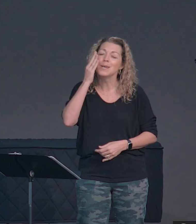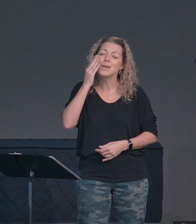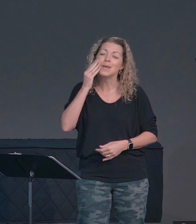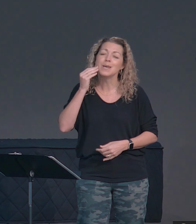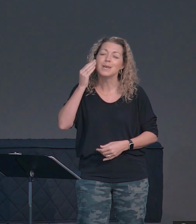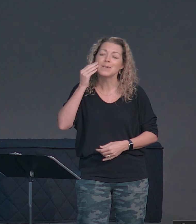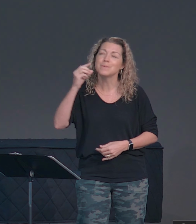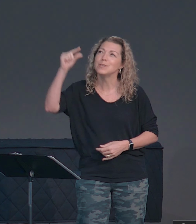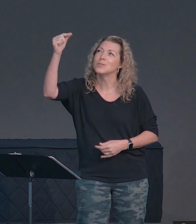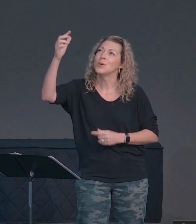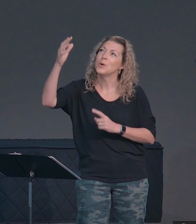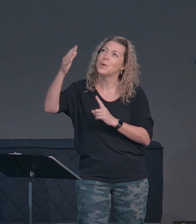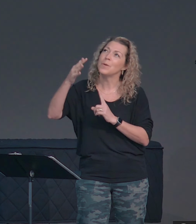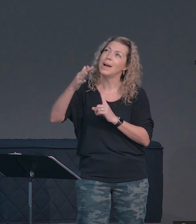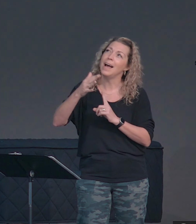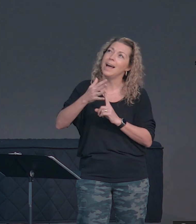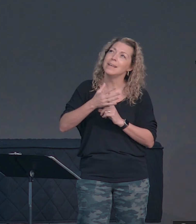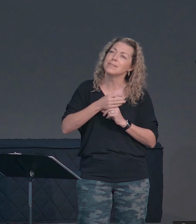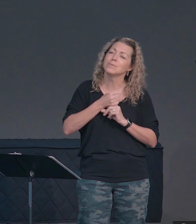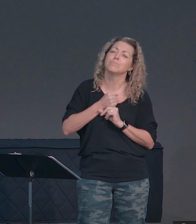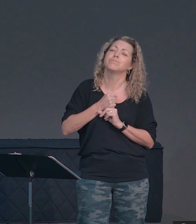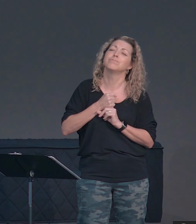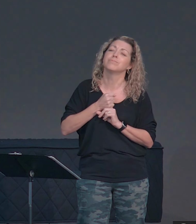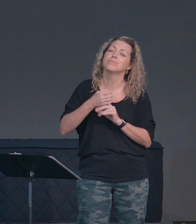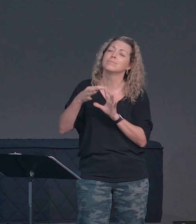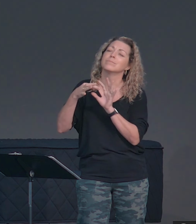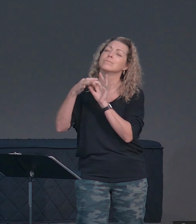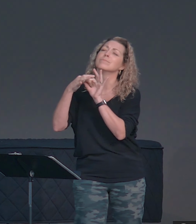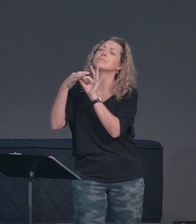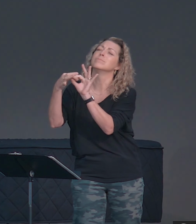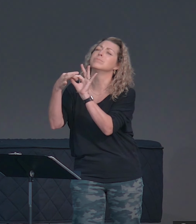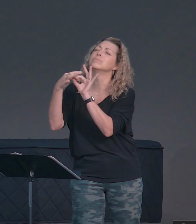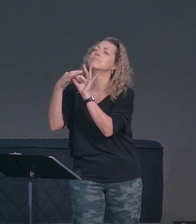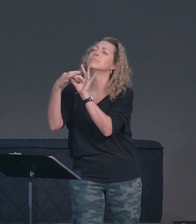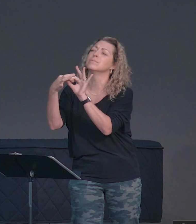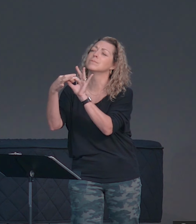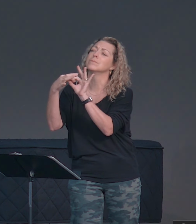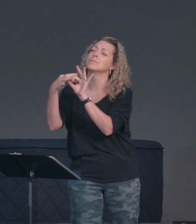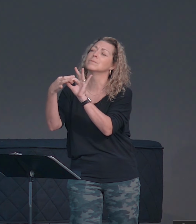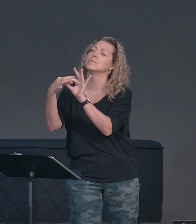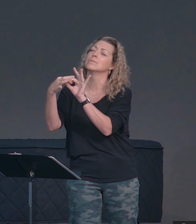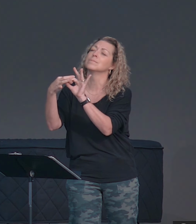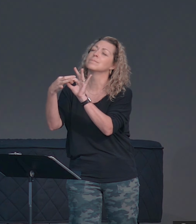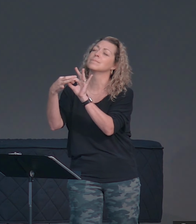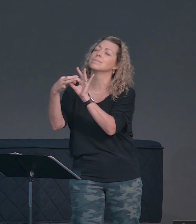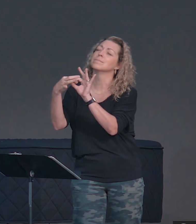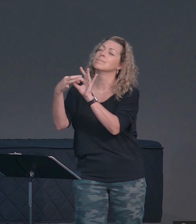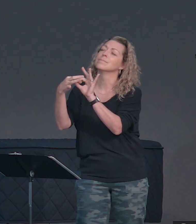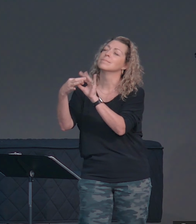me. Now all I know is